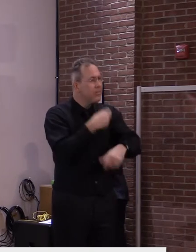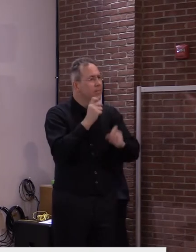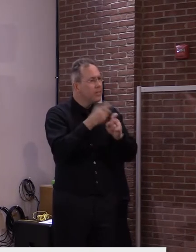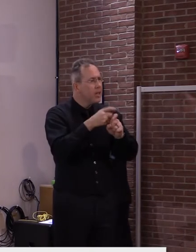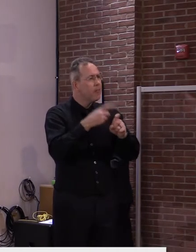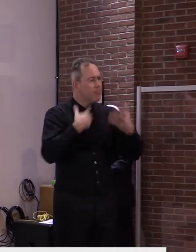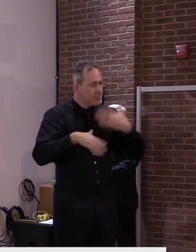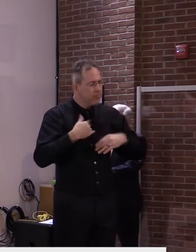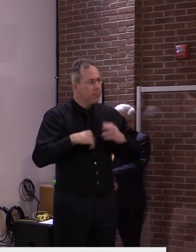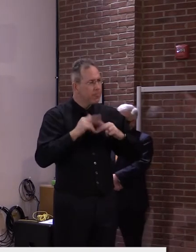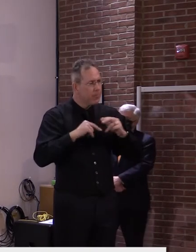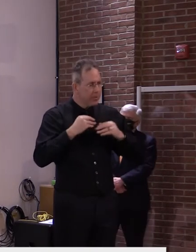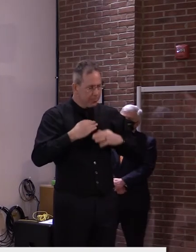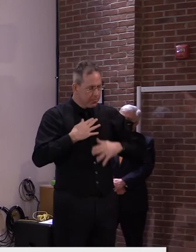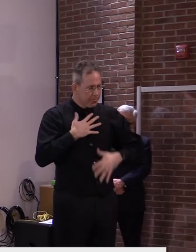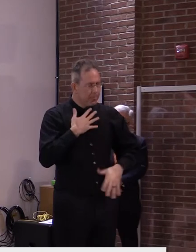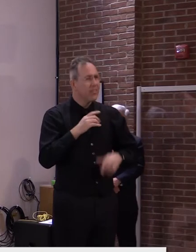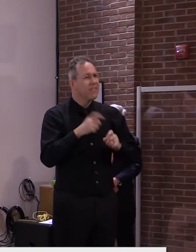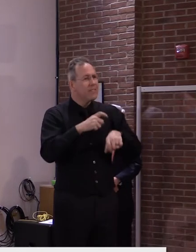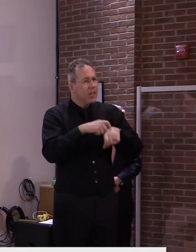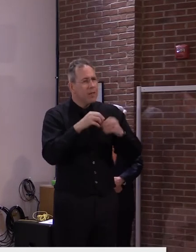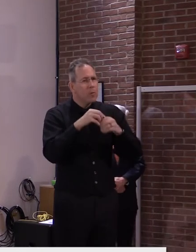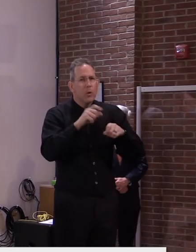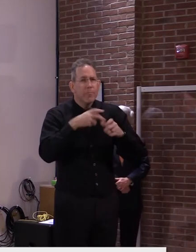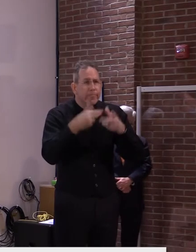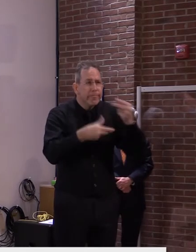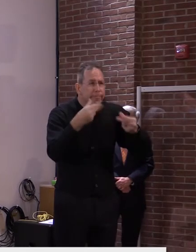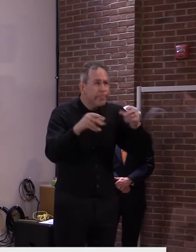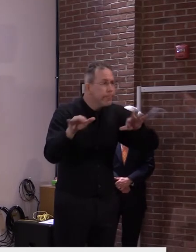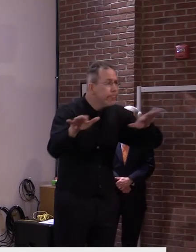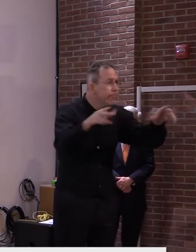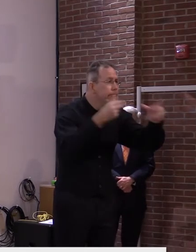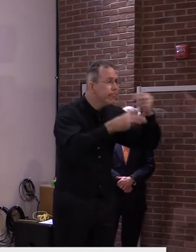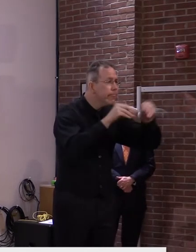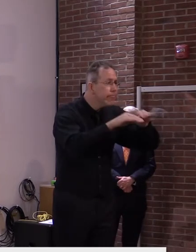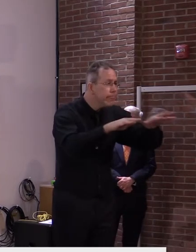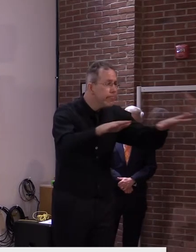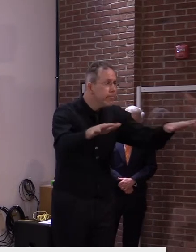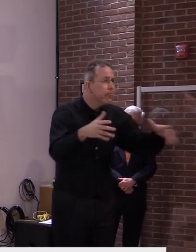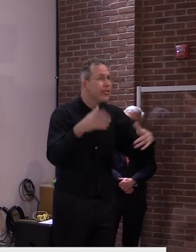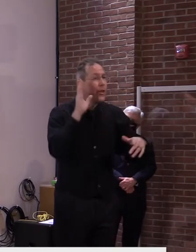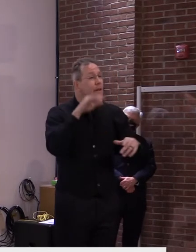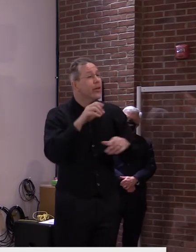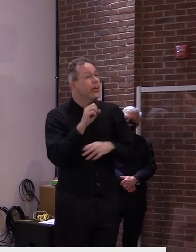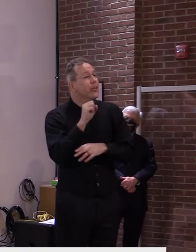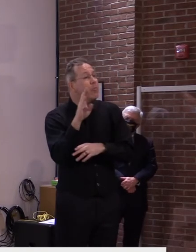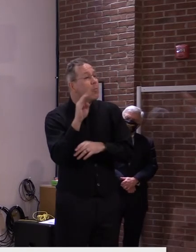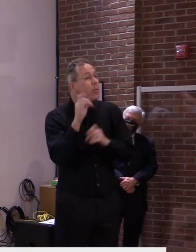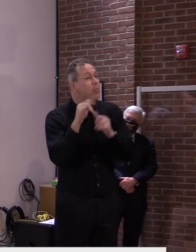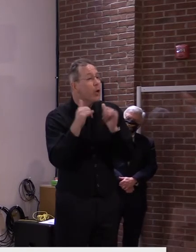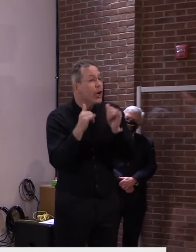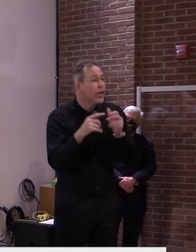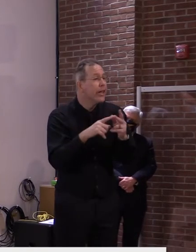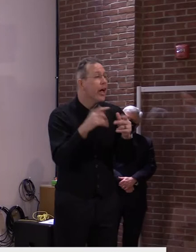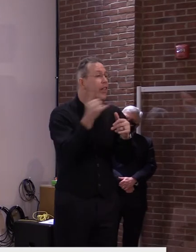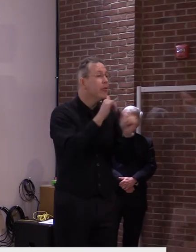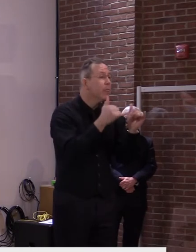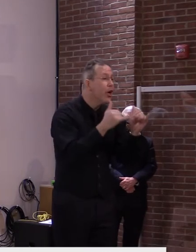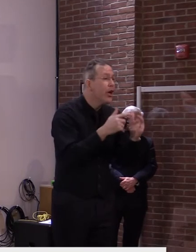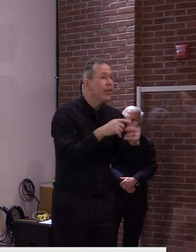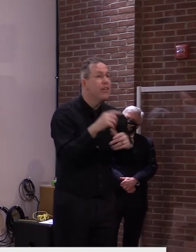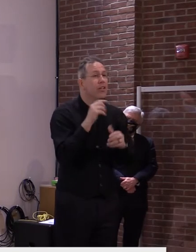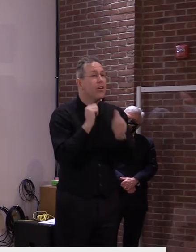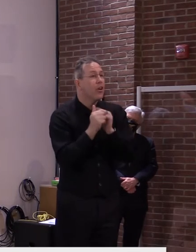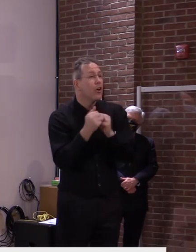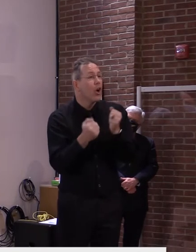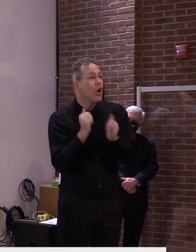vaccination process. In terms of the Super Bowl parties, the Daytona 500 parties, again,